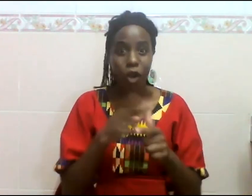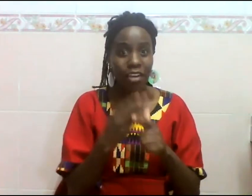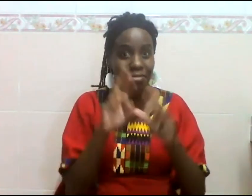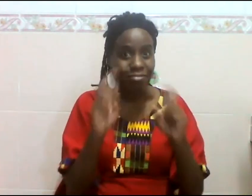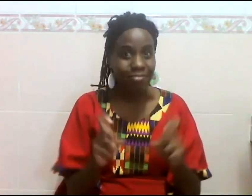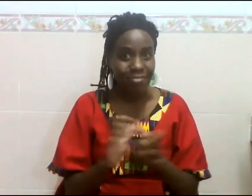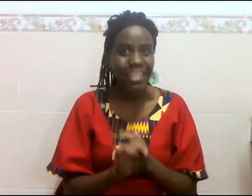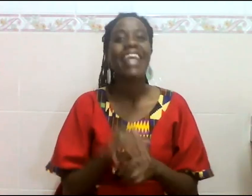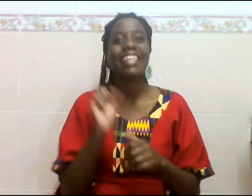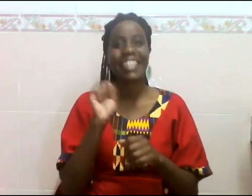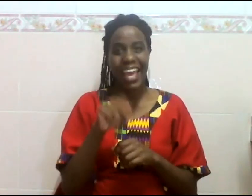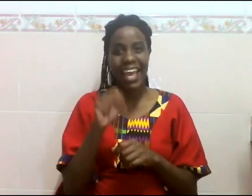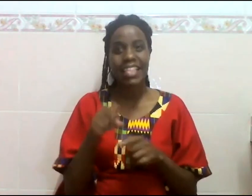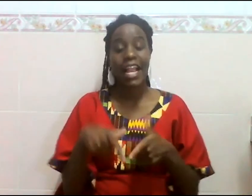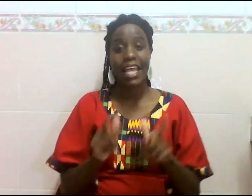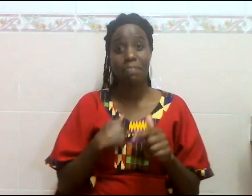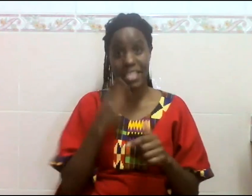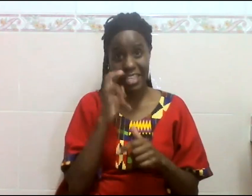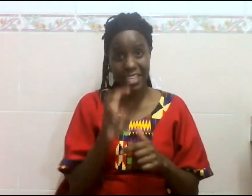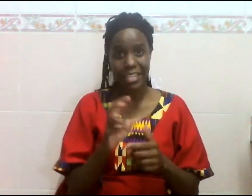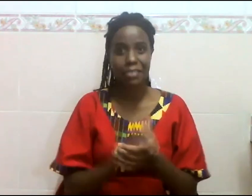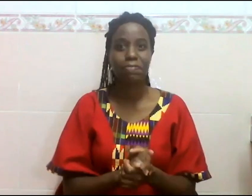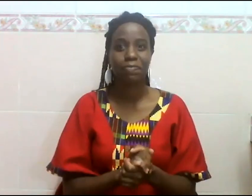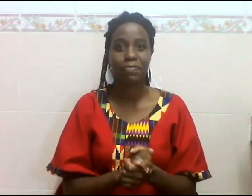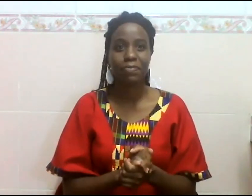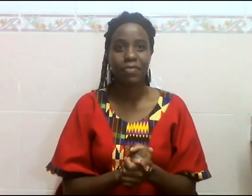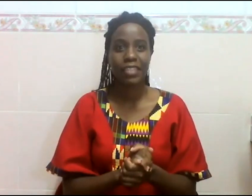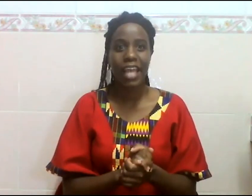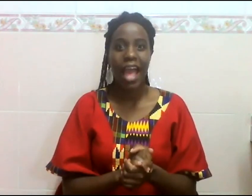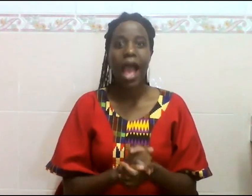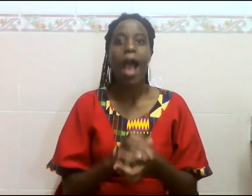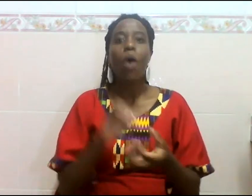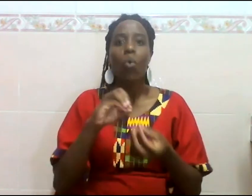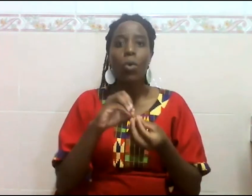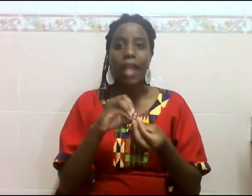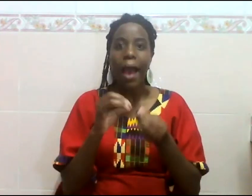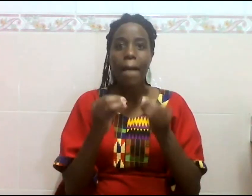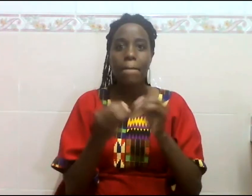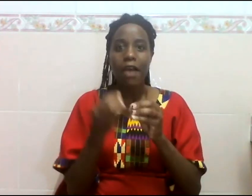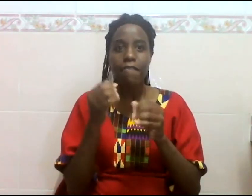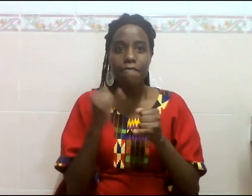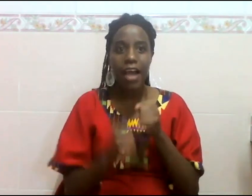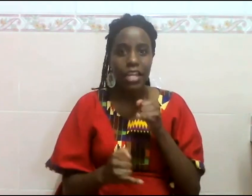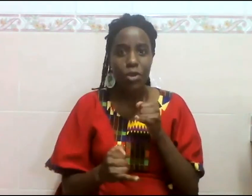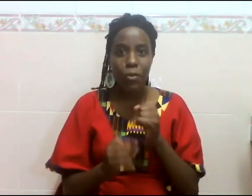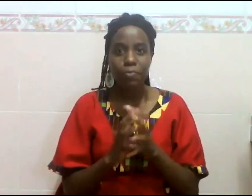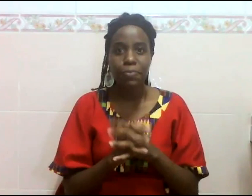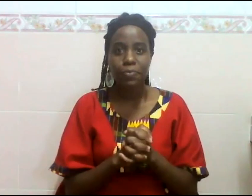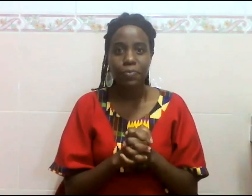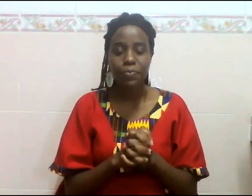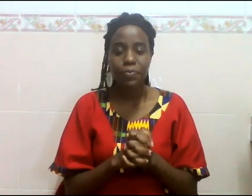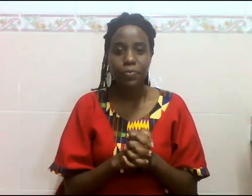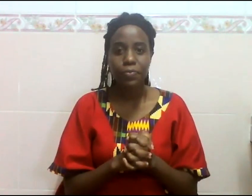Let me see that. That should be how we can apply it. 1 minute, let me just.